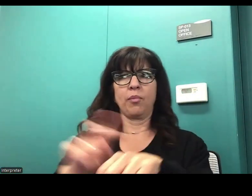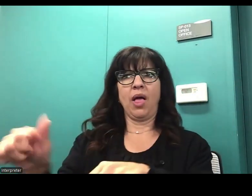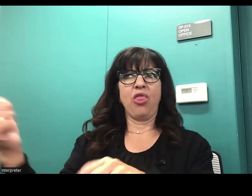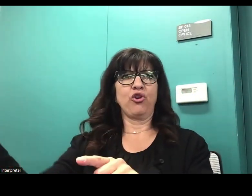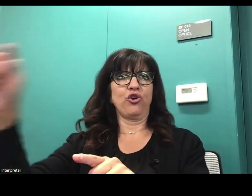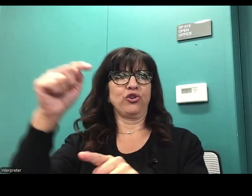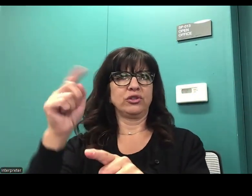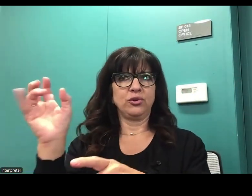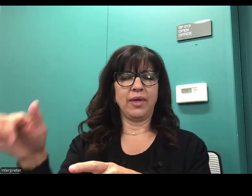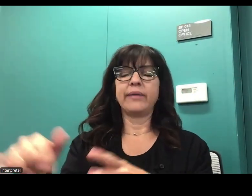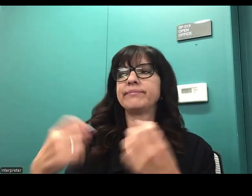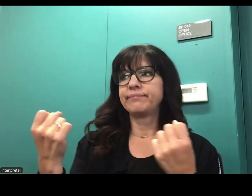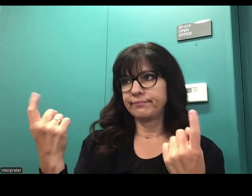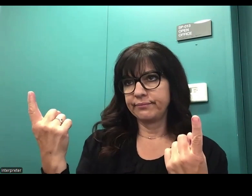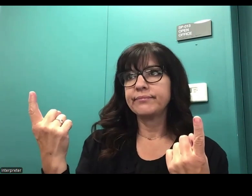And I get that.